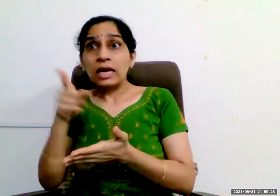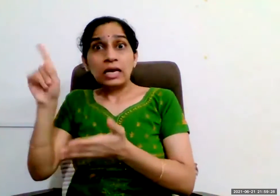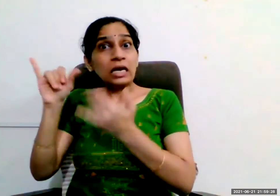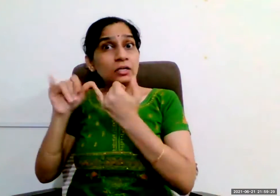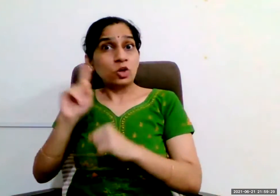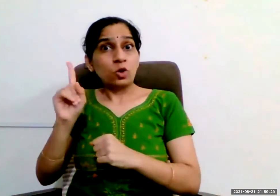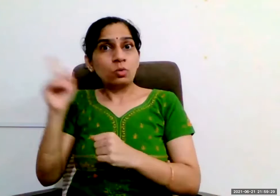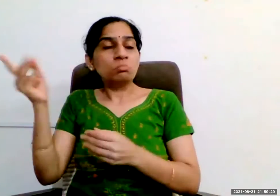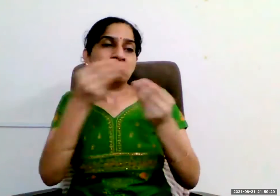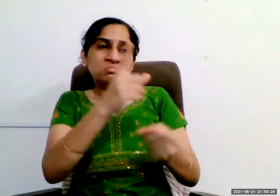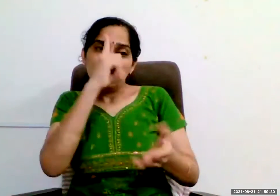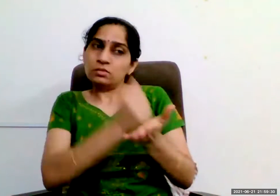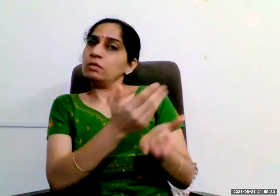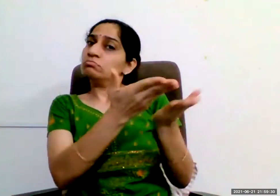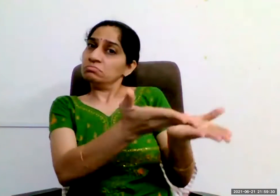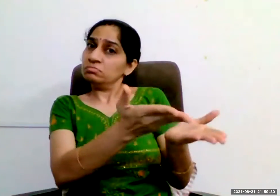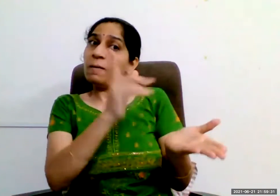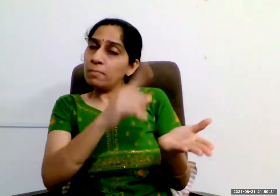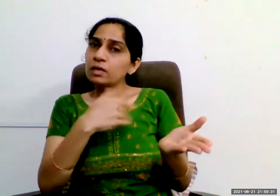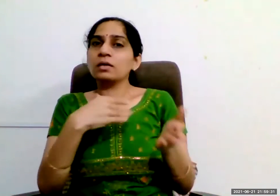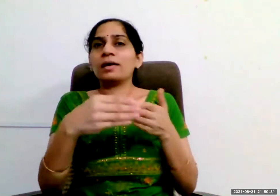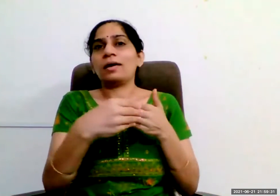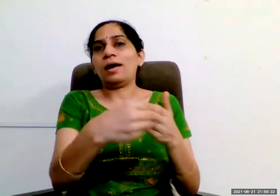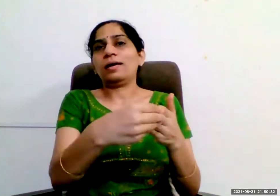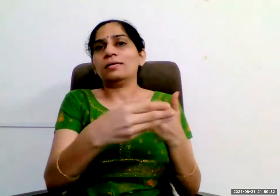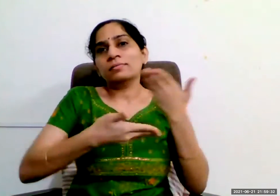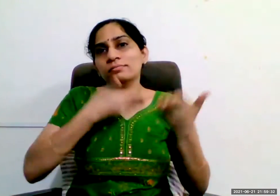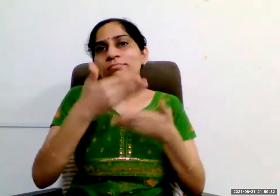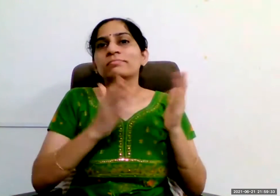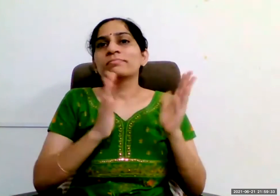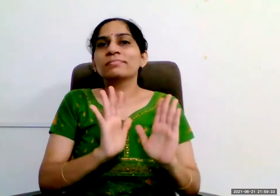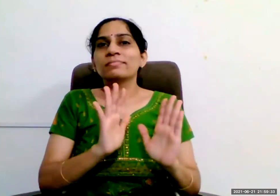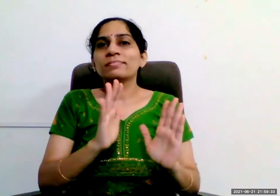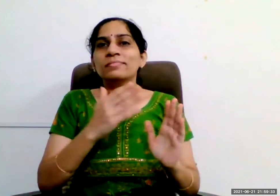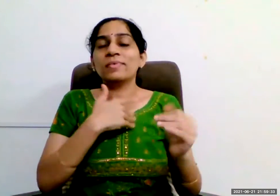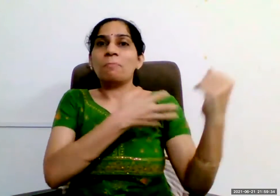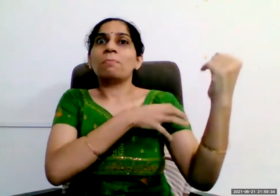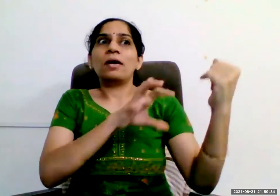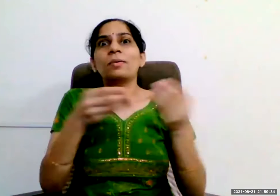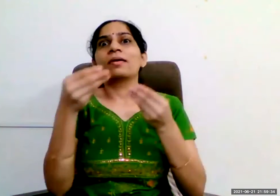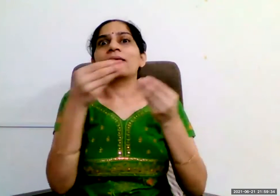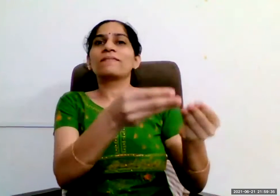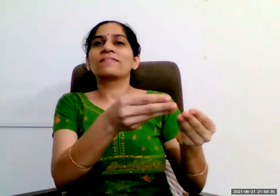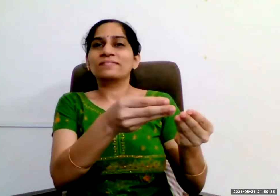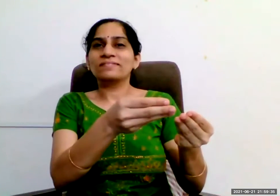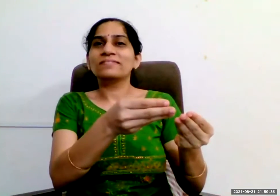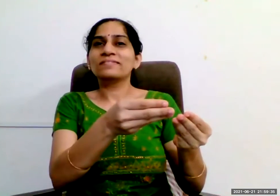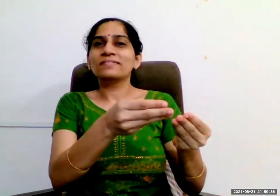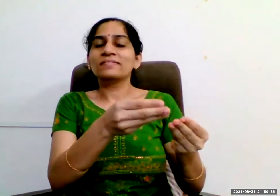So Krishna empowers Arjun and tells him that he is a way more powerful